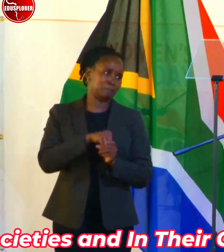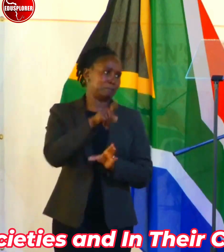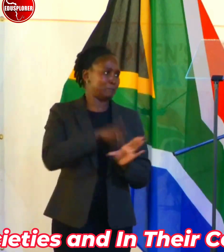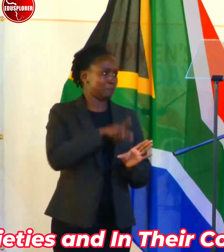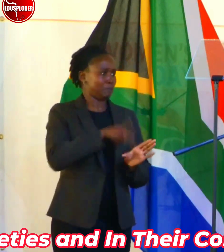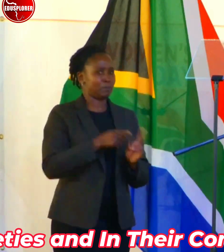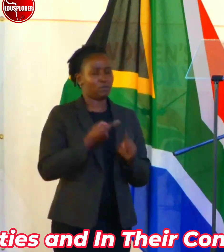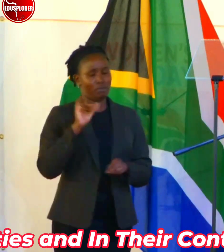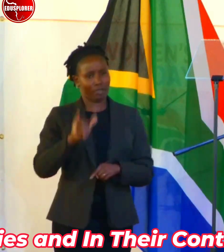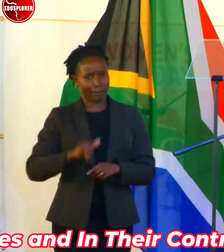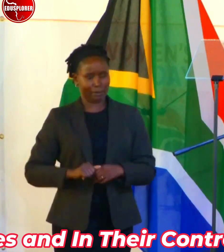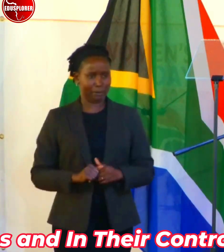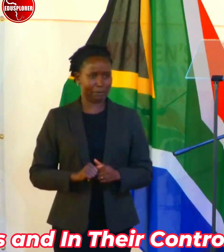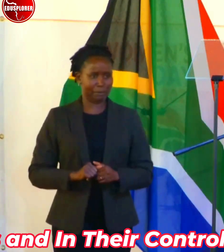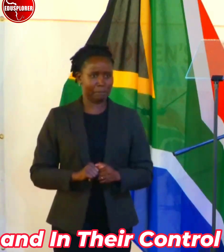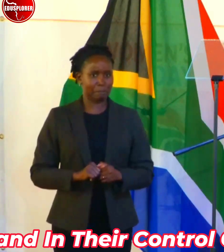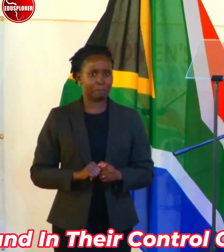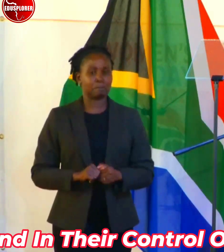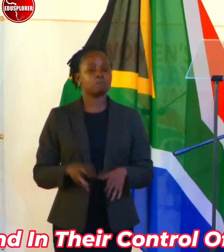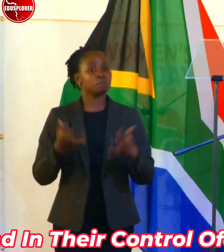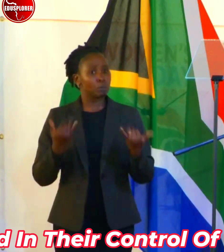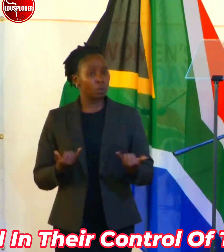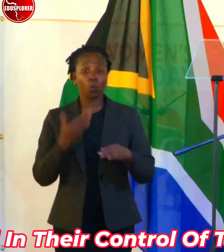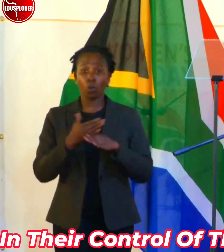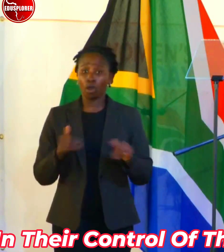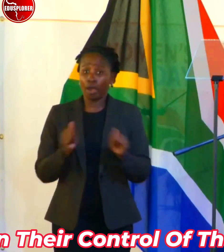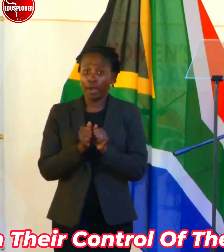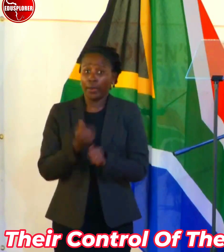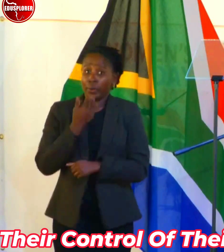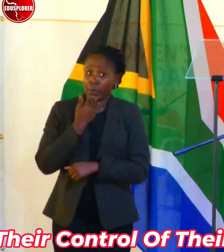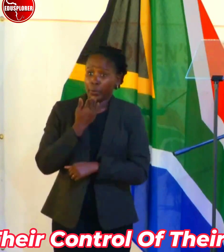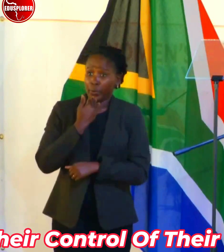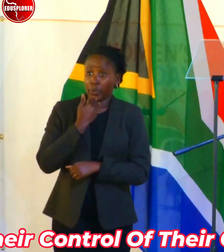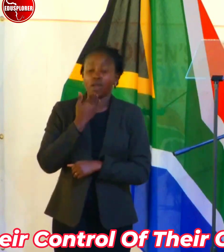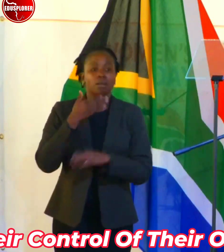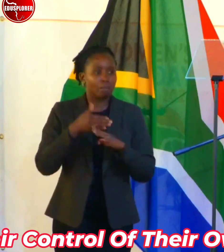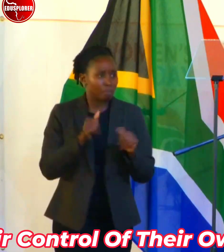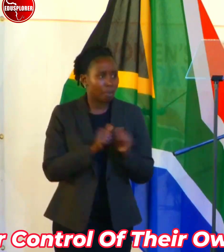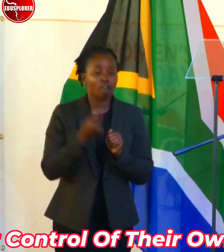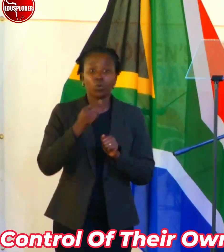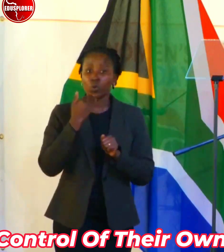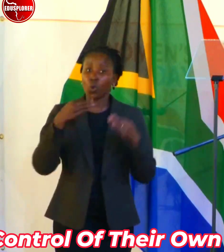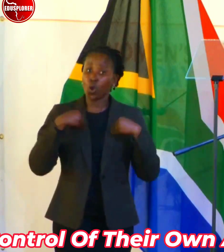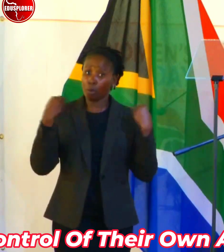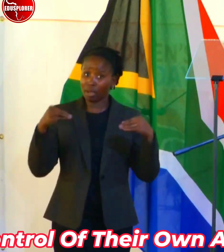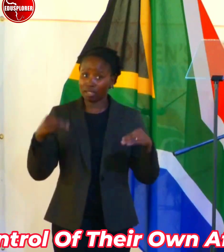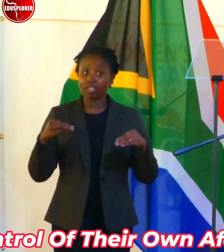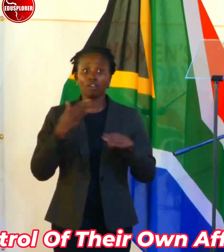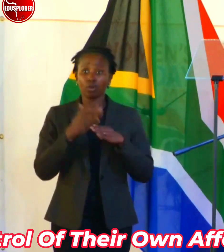in this. We are working with partners on opportunities for women's employment